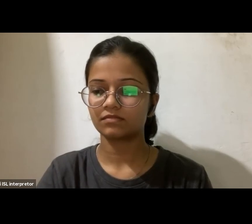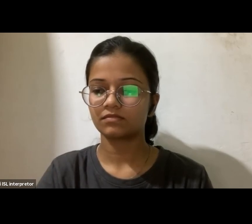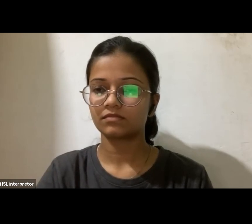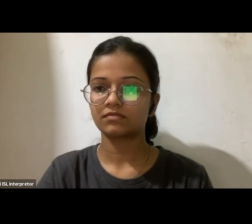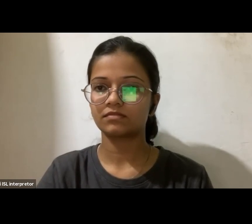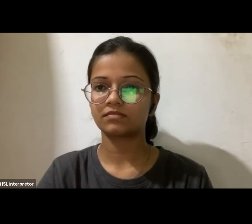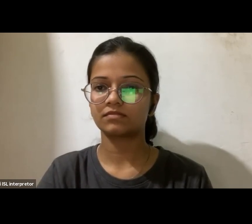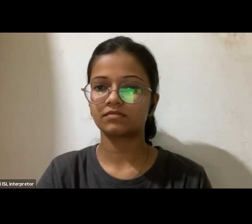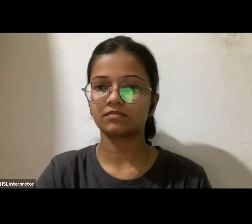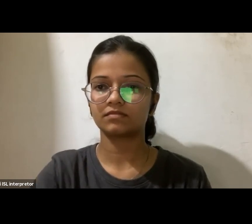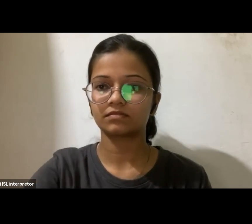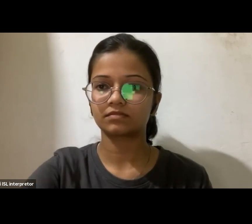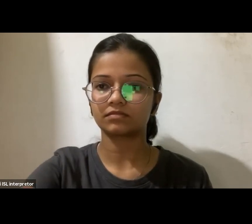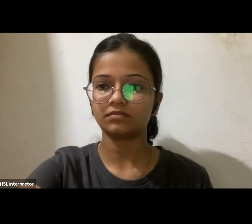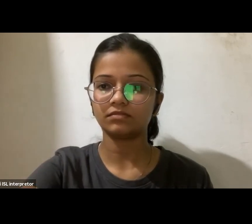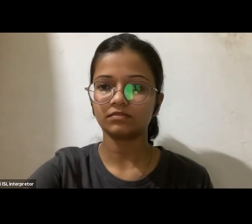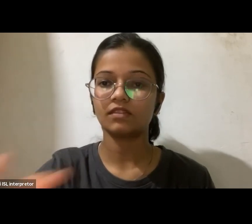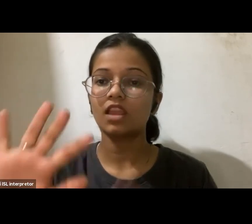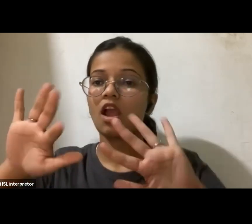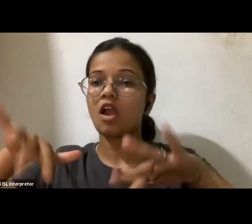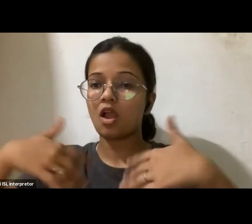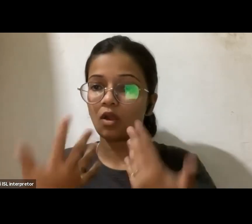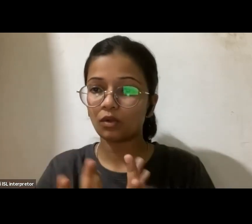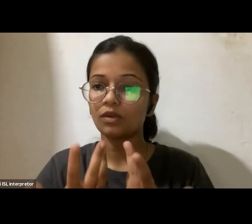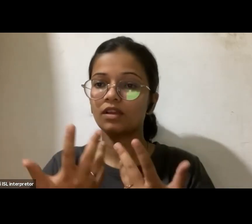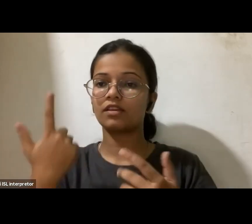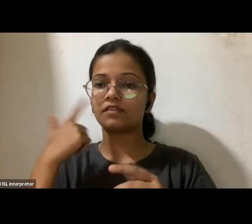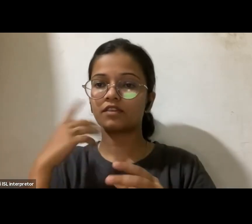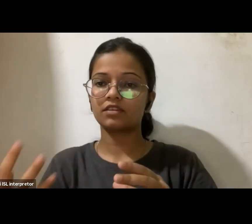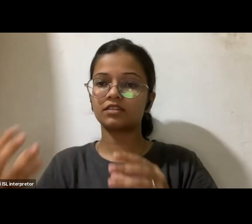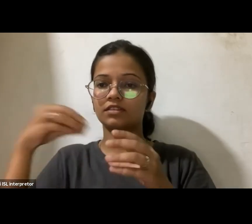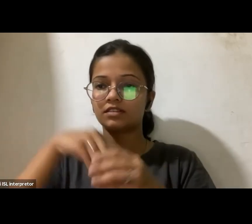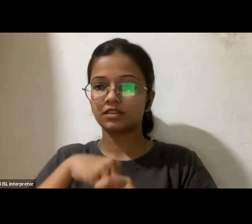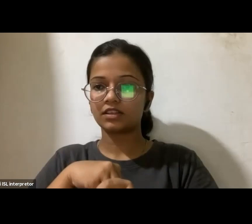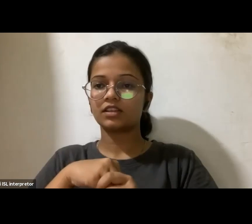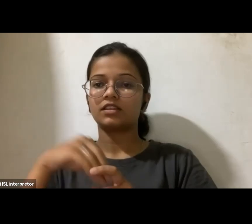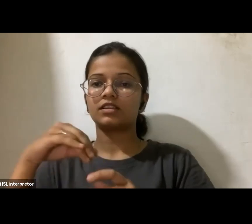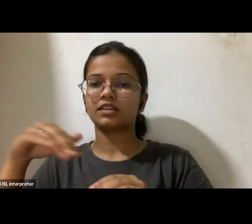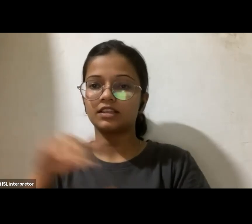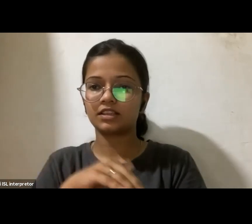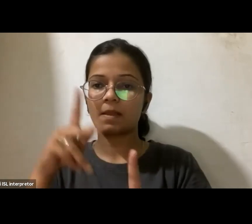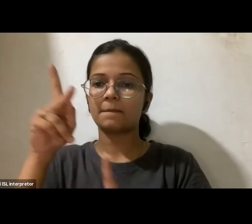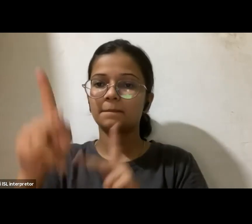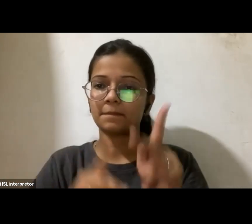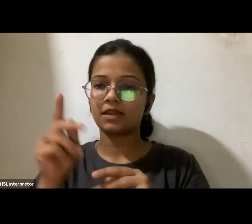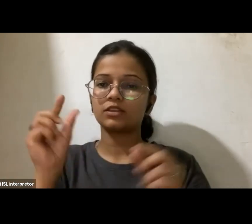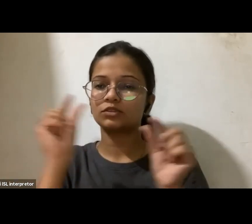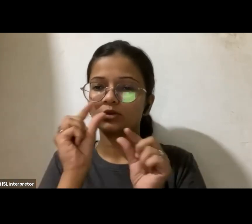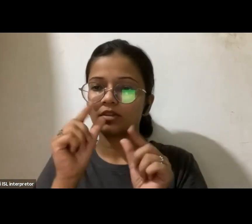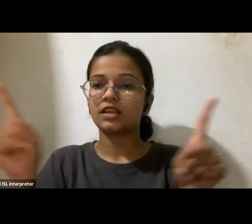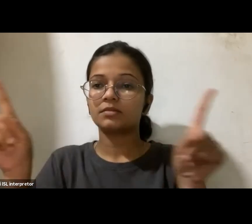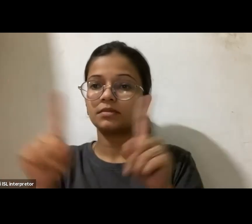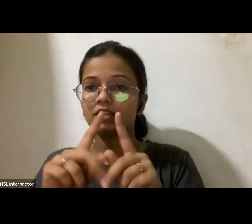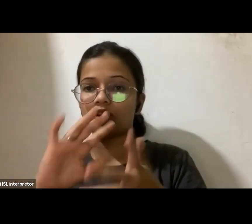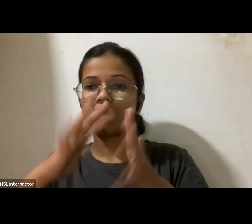how has portrayals of intimacy evolved in the Indian studio setting, from people showing little to no emotion to